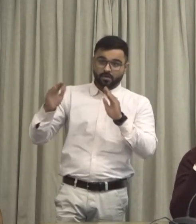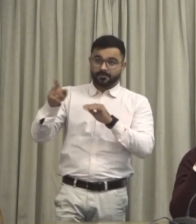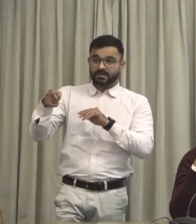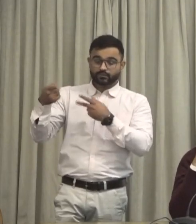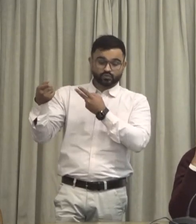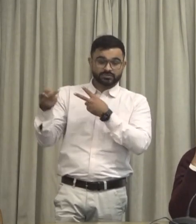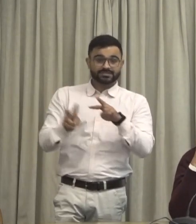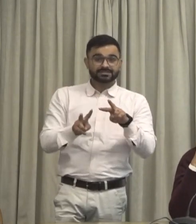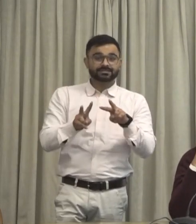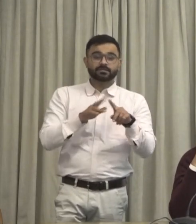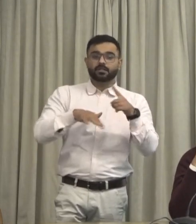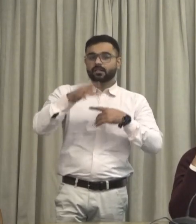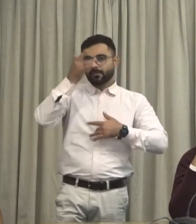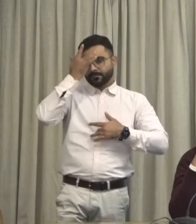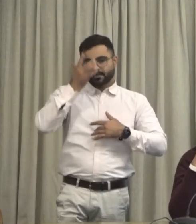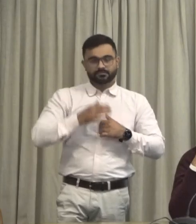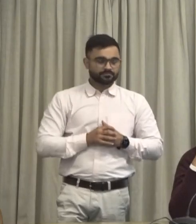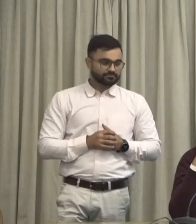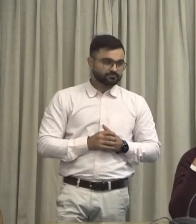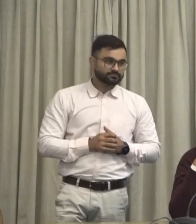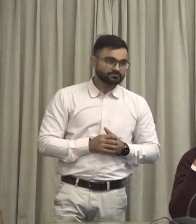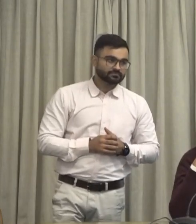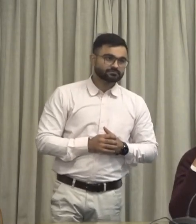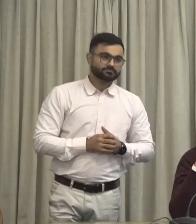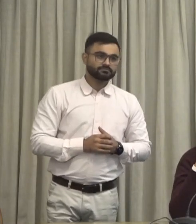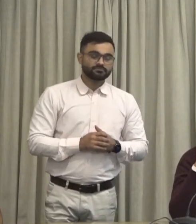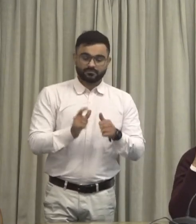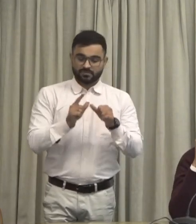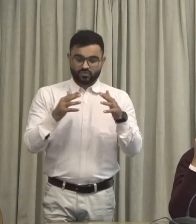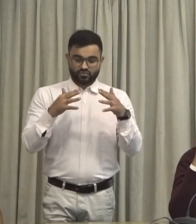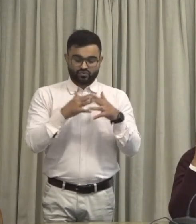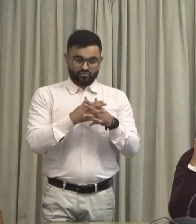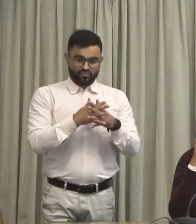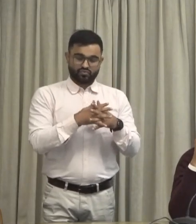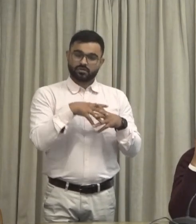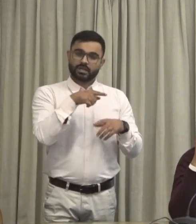probably come back with the same illness? So the law doesn't